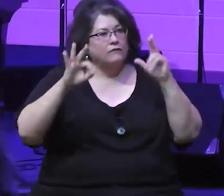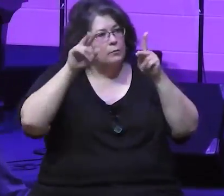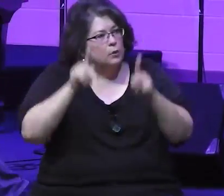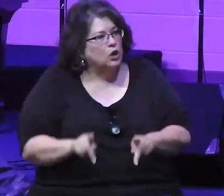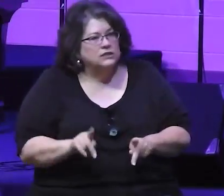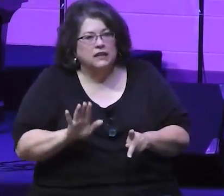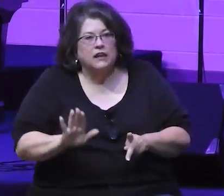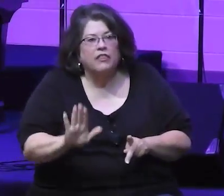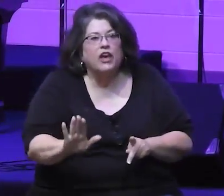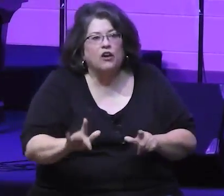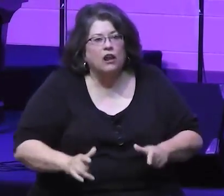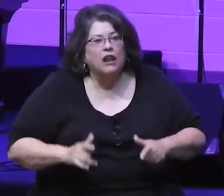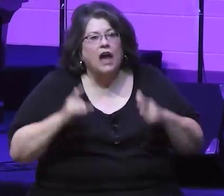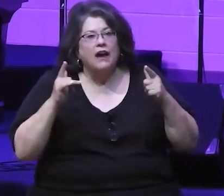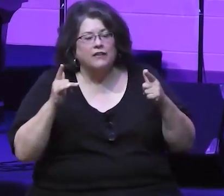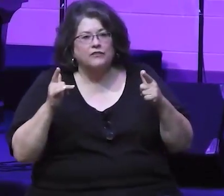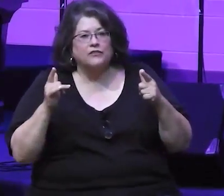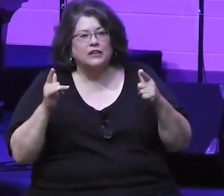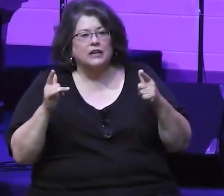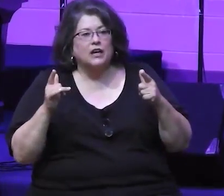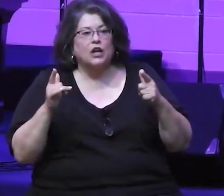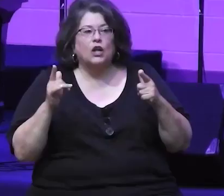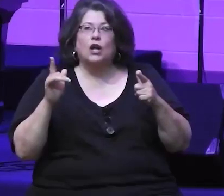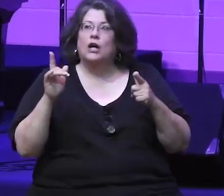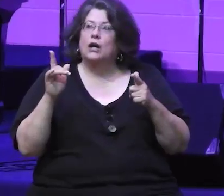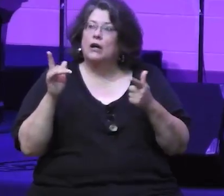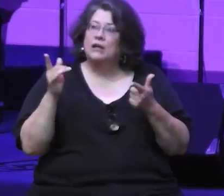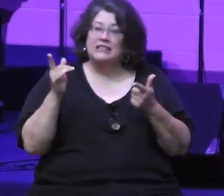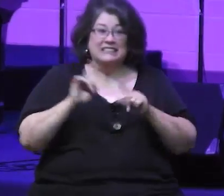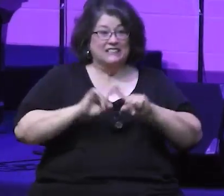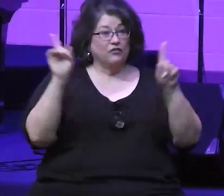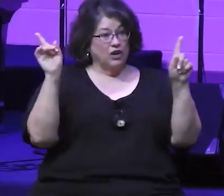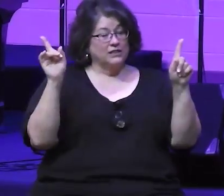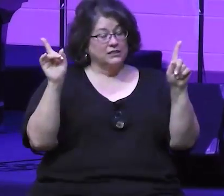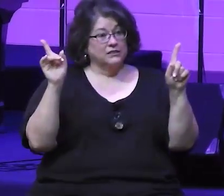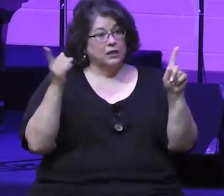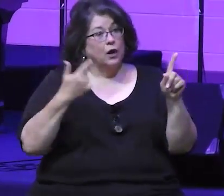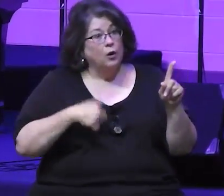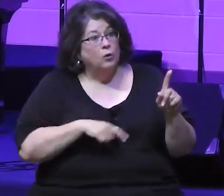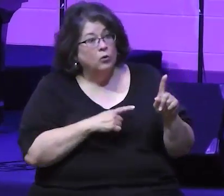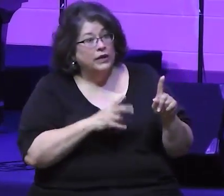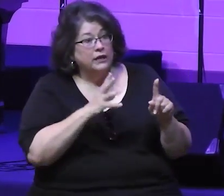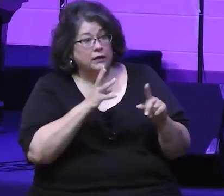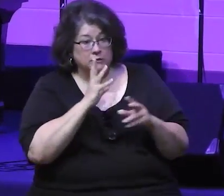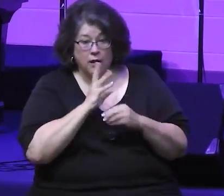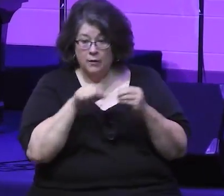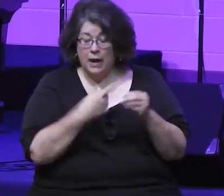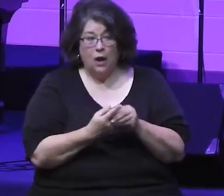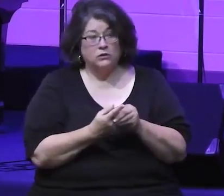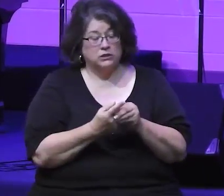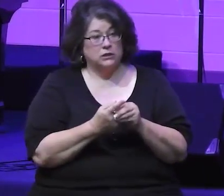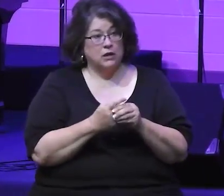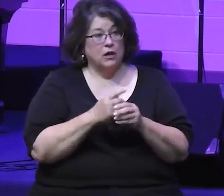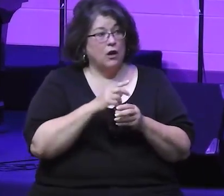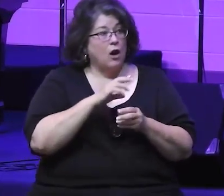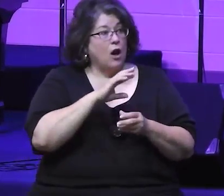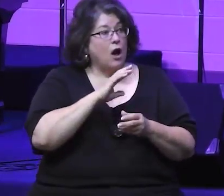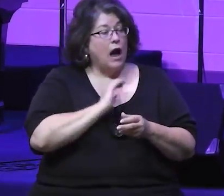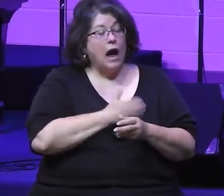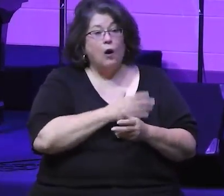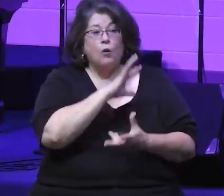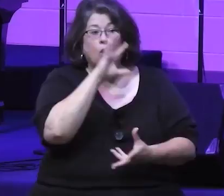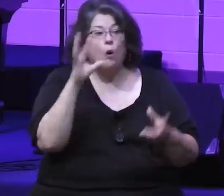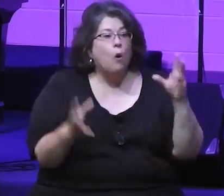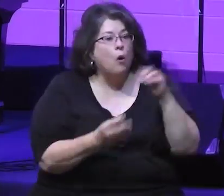being actually is, would contend against this. We can still talk about the whole of our lives, and we can still talk